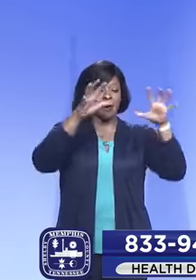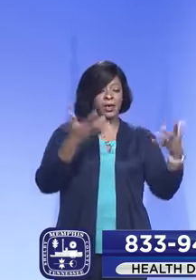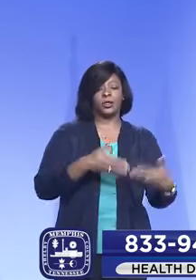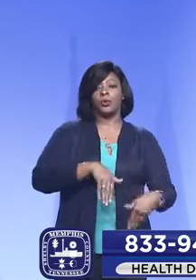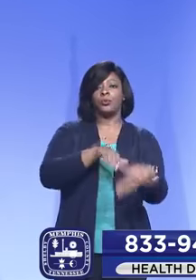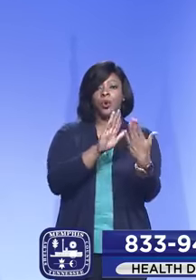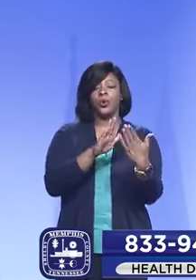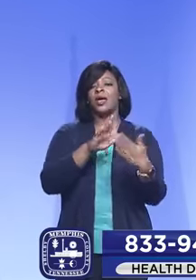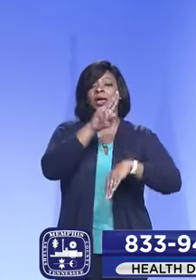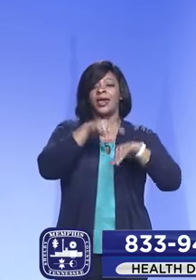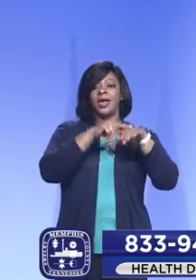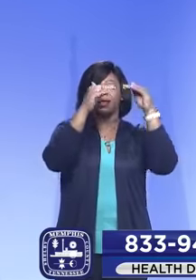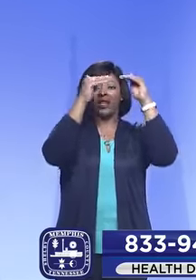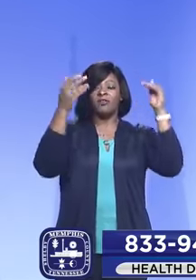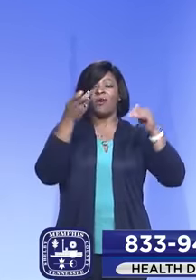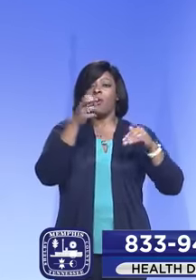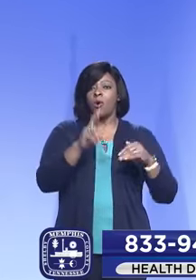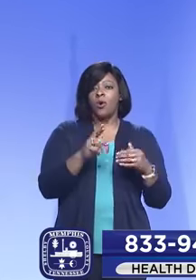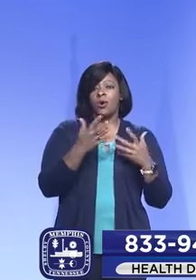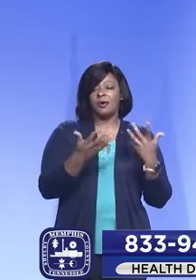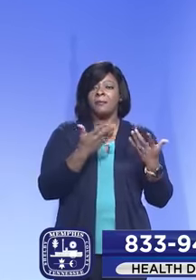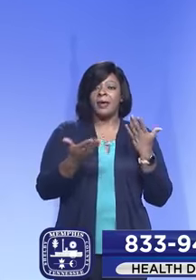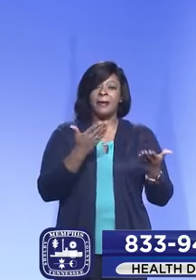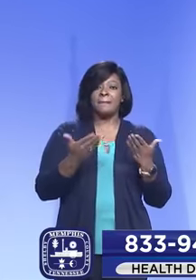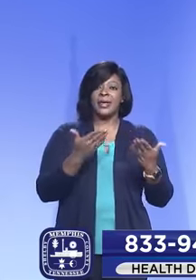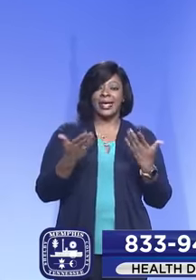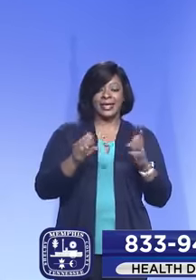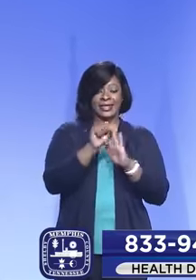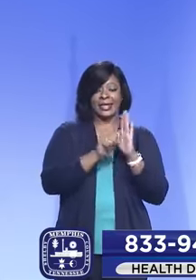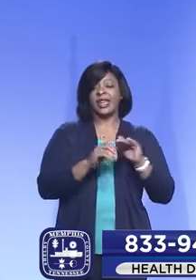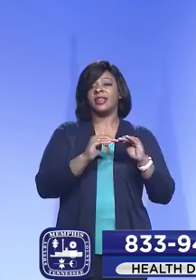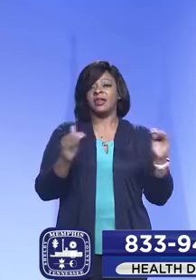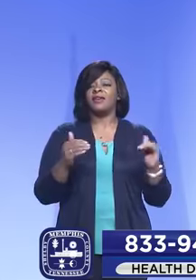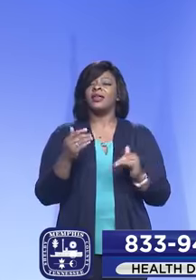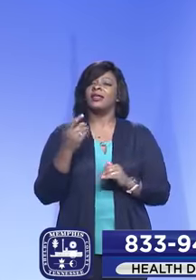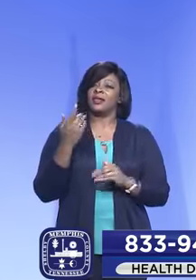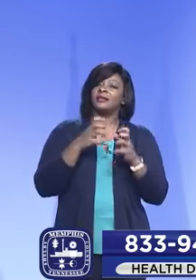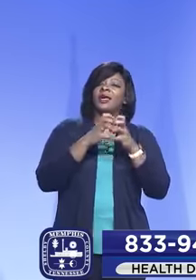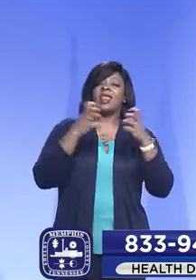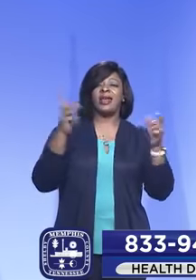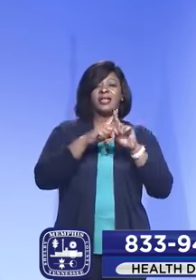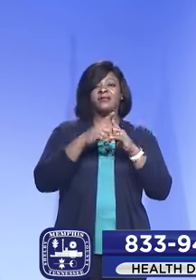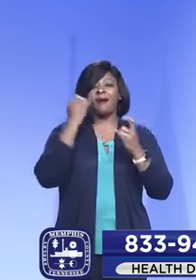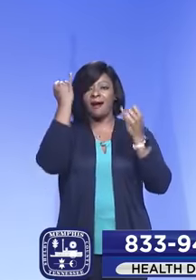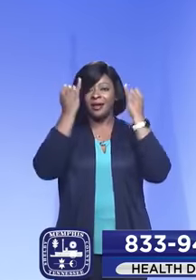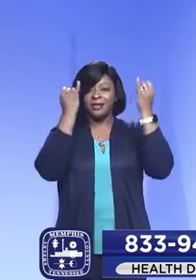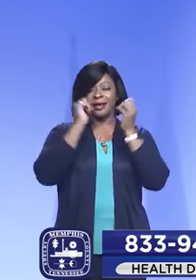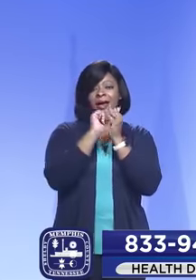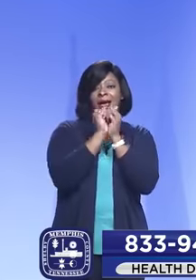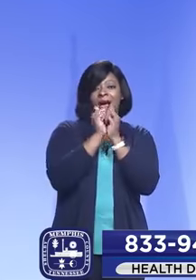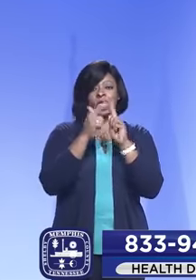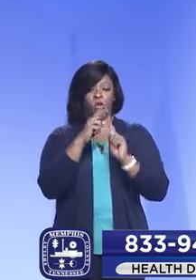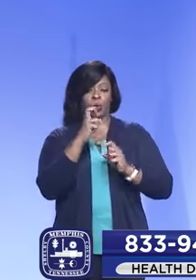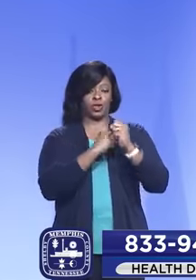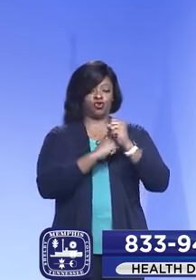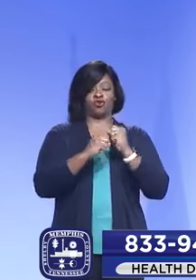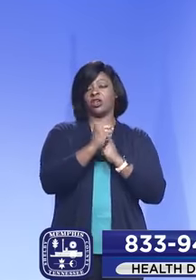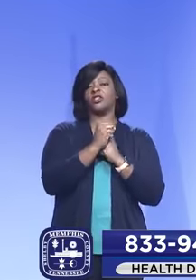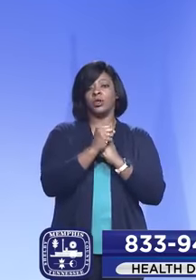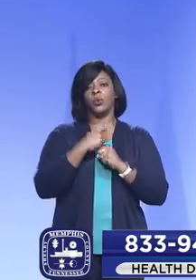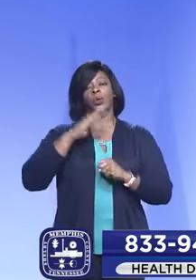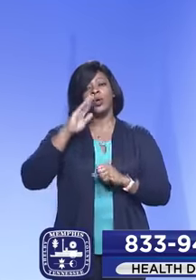approach at the national level, or as it may be at the state level. So I think there are lots of different ideas about how to restructure.